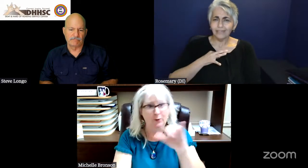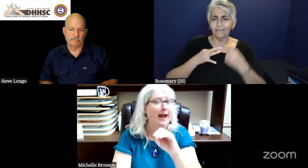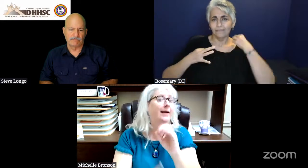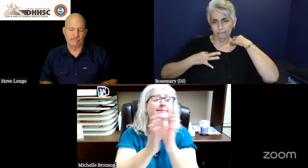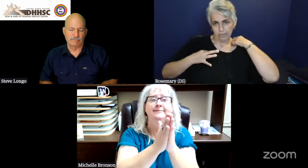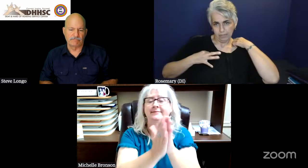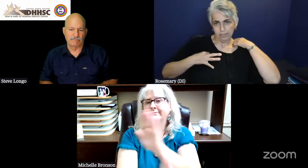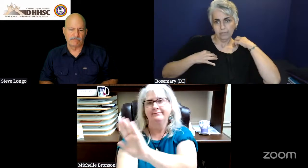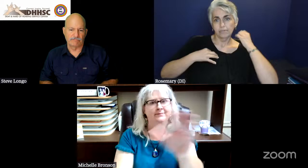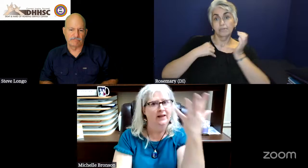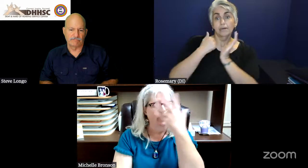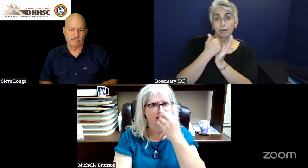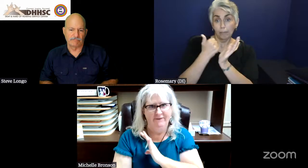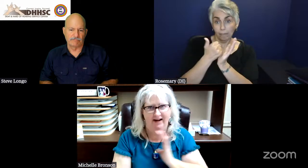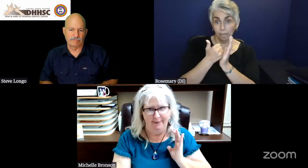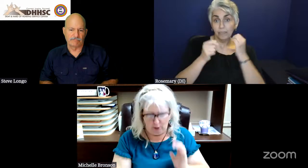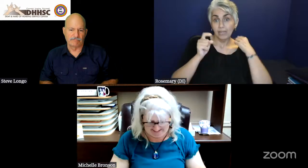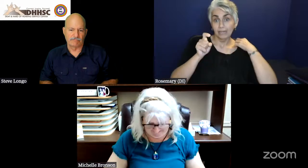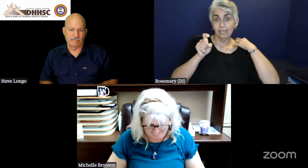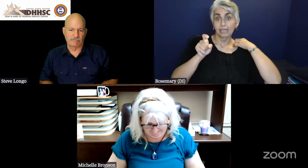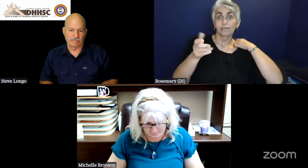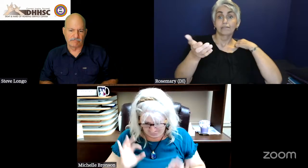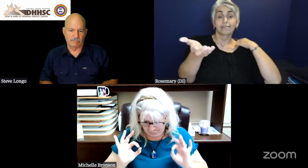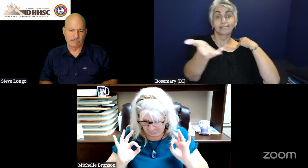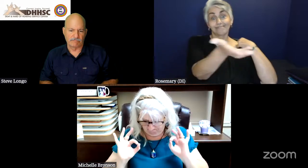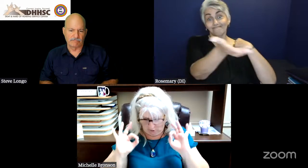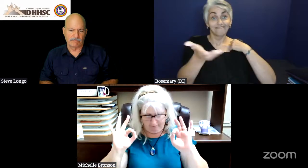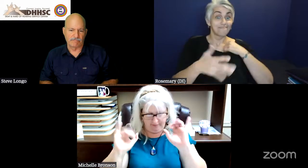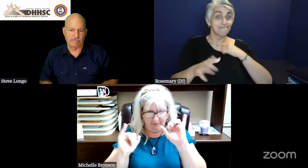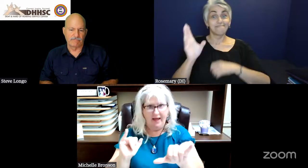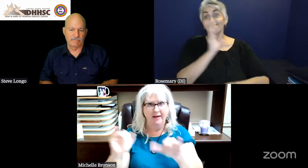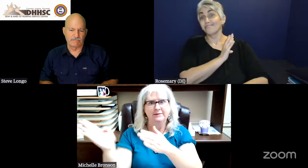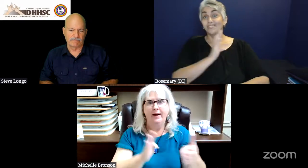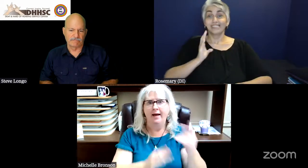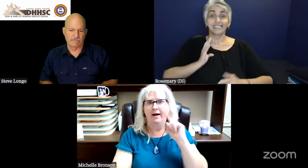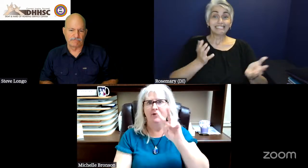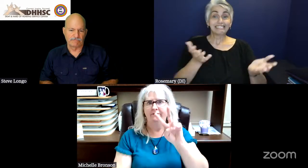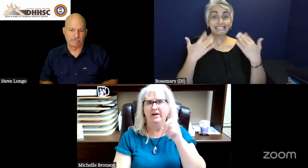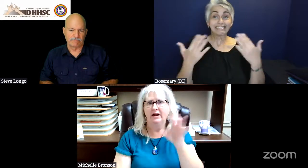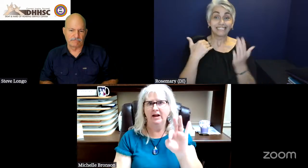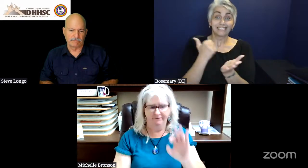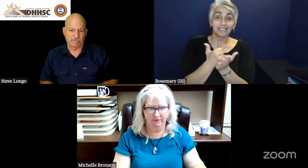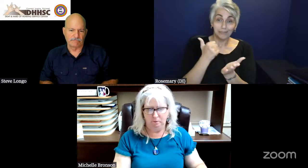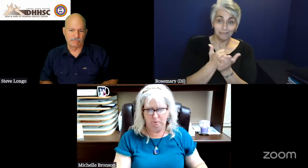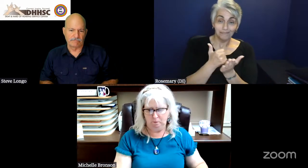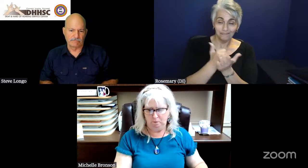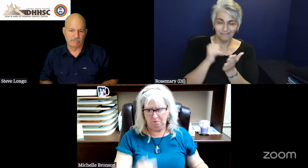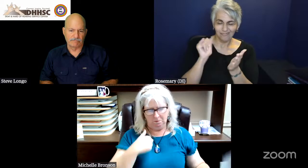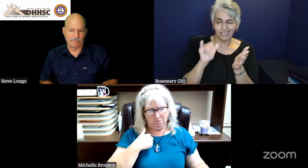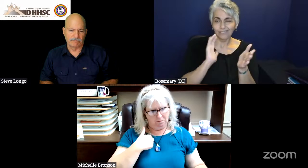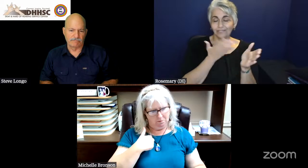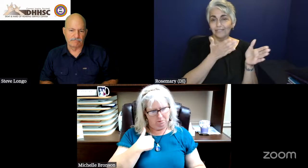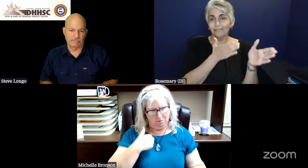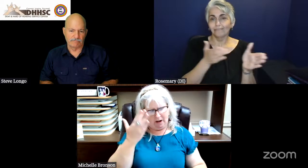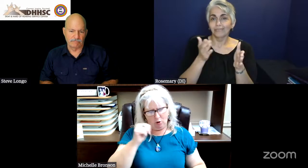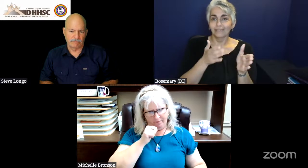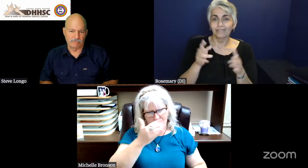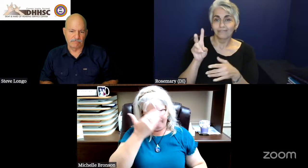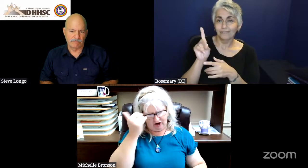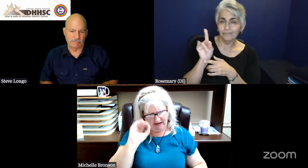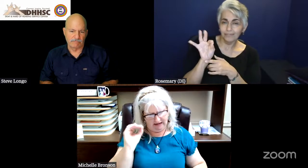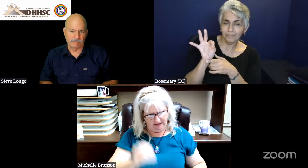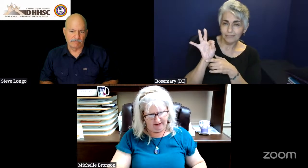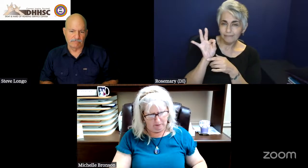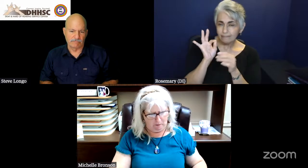delicious aromas. So I know we have staff volunteering to help as needed, and y'all, the board, please help as